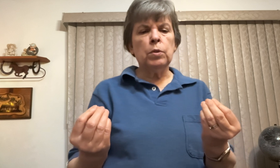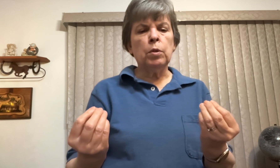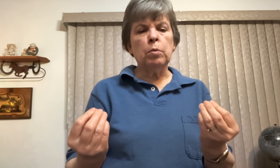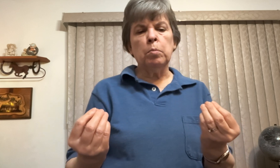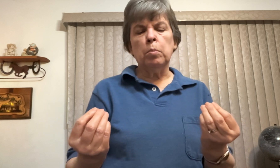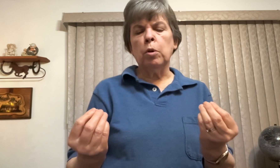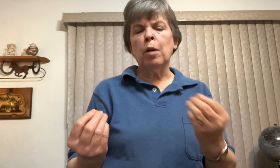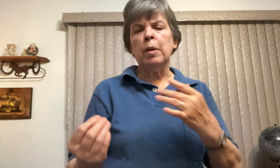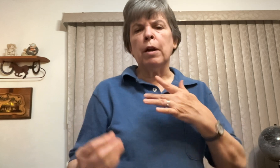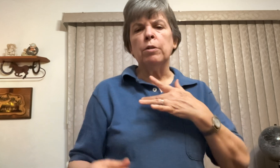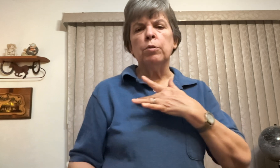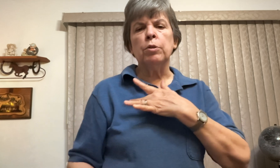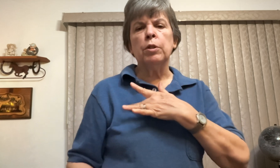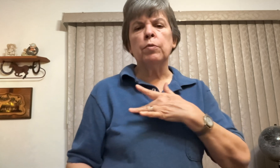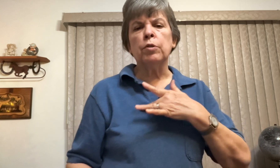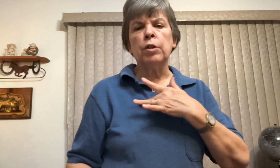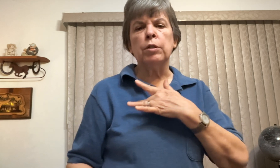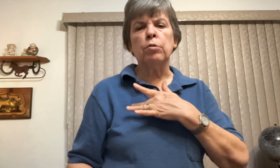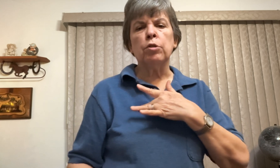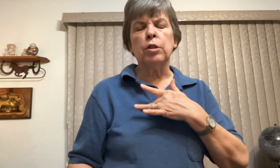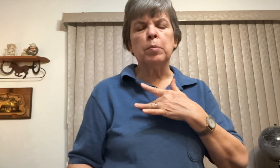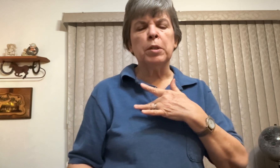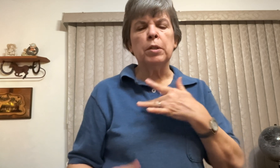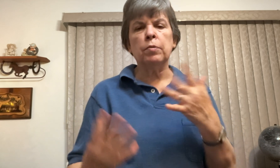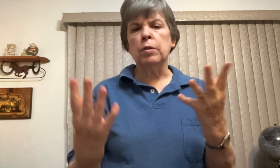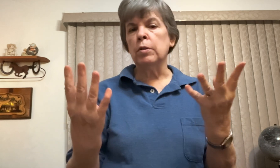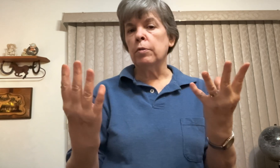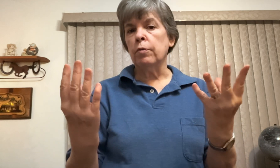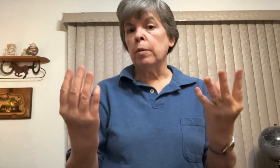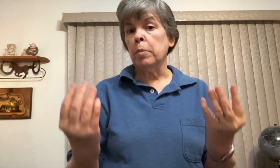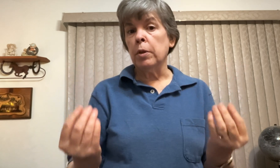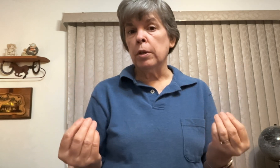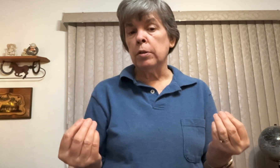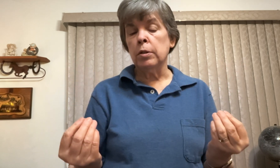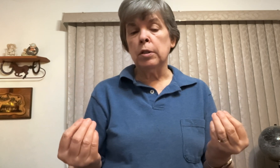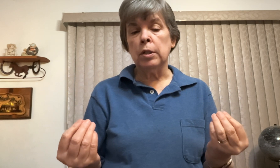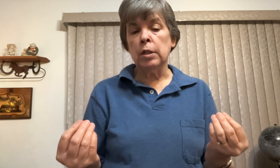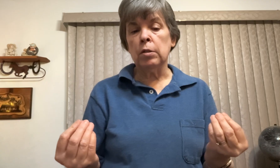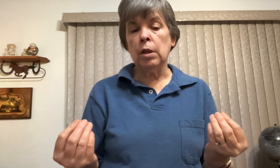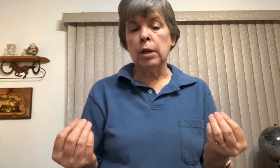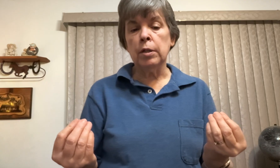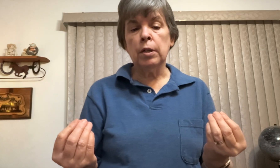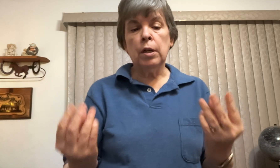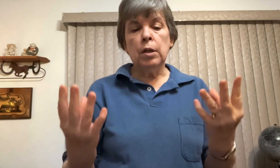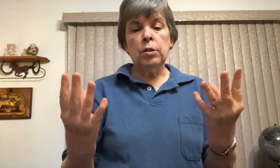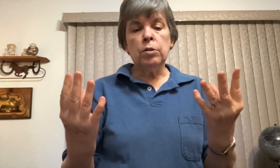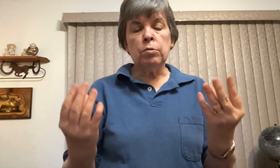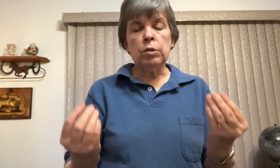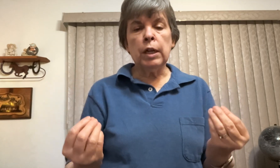So probably I'll use this for gentle just to be different from this in the next line. So